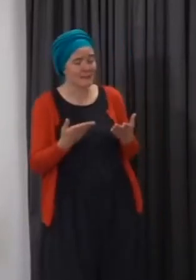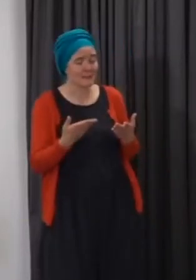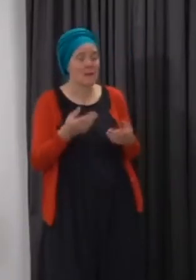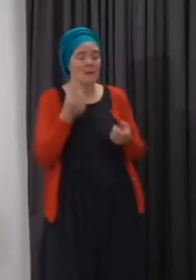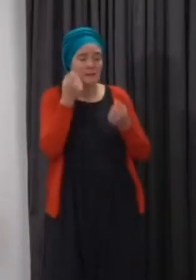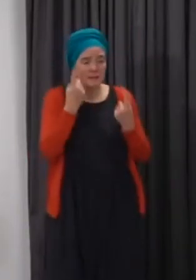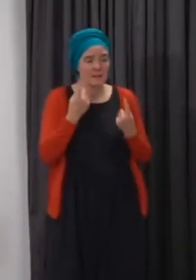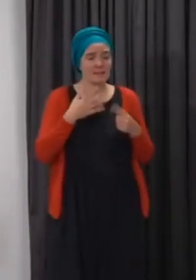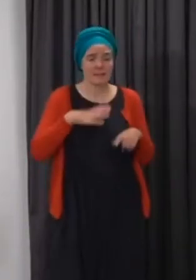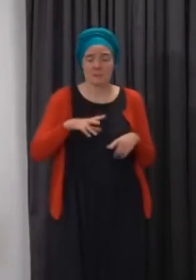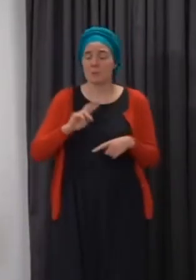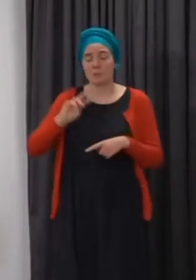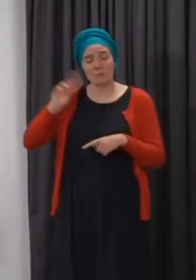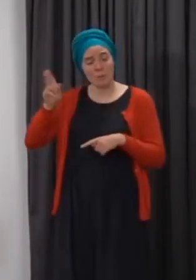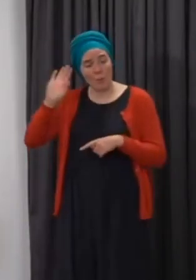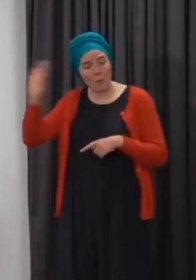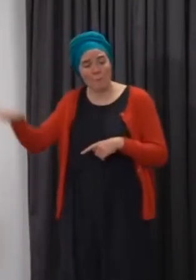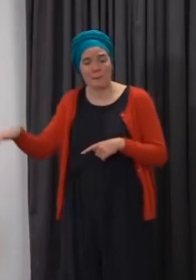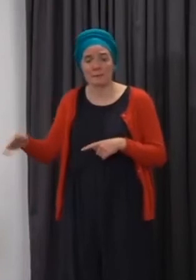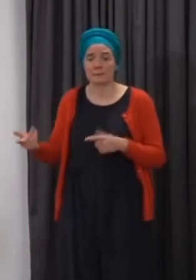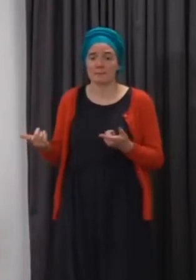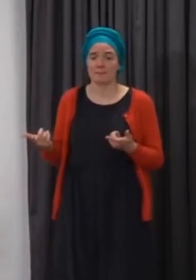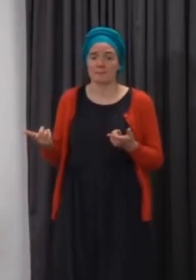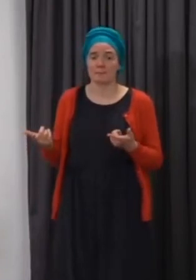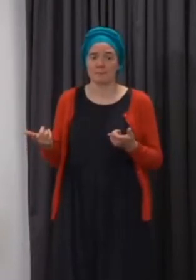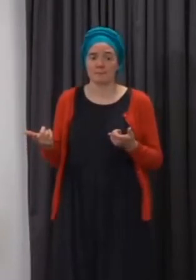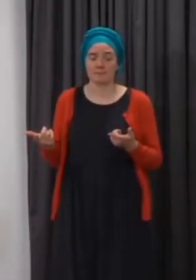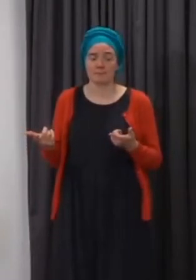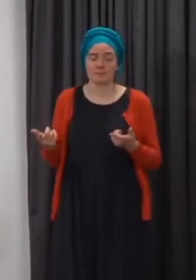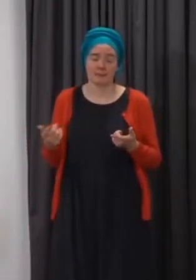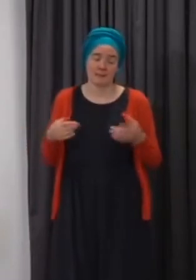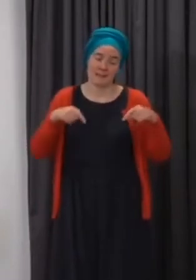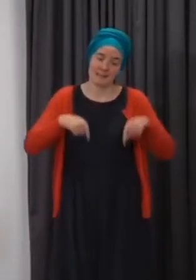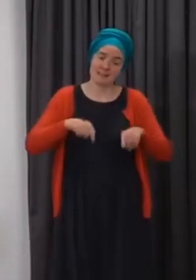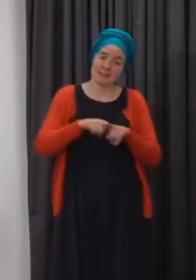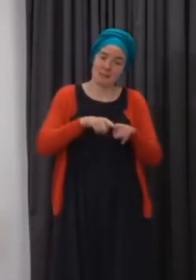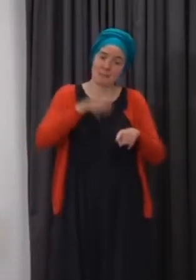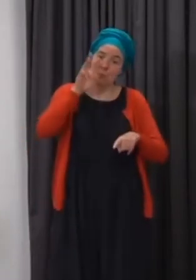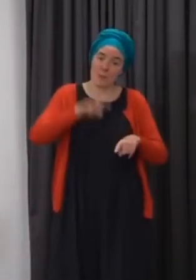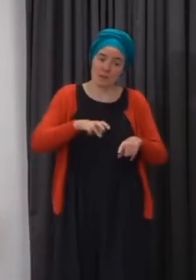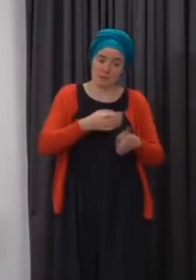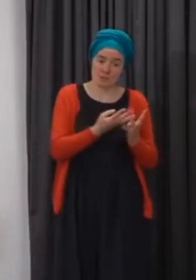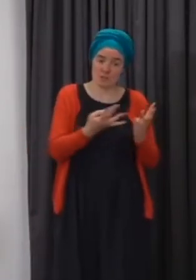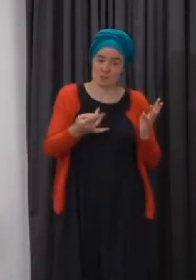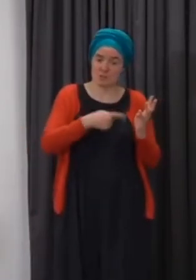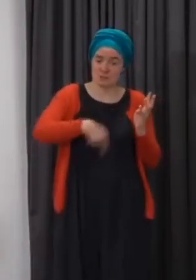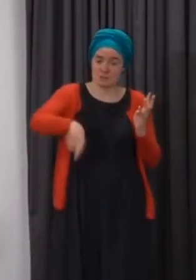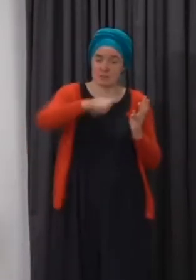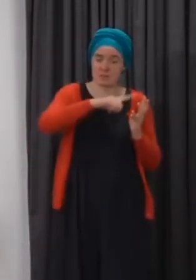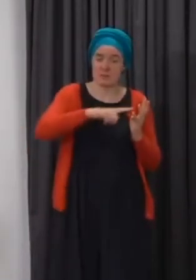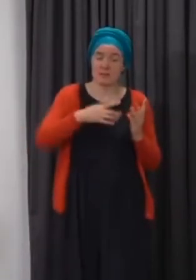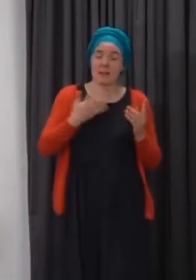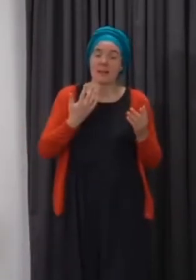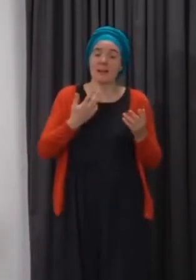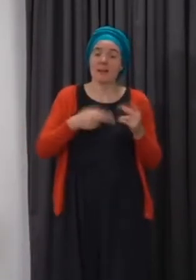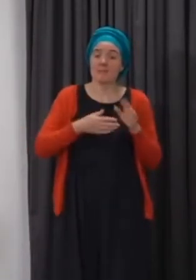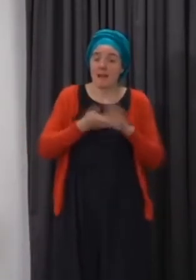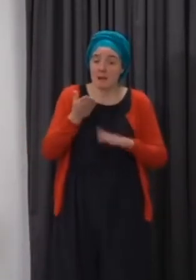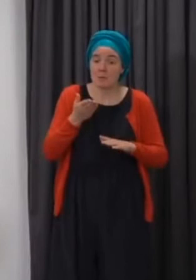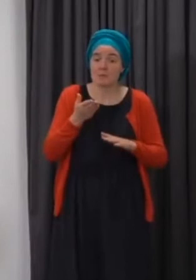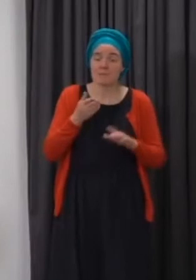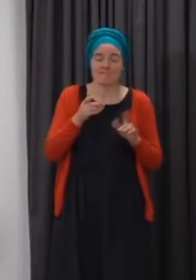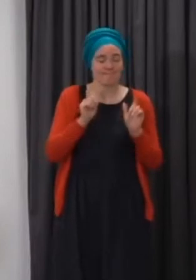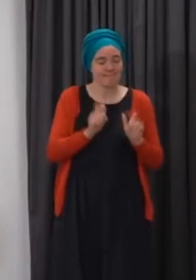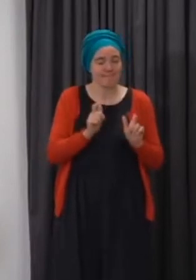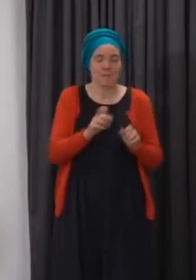them to return at this stage. But it's why our advice for the Welsh population remains that people, if they are going out, must stay local. And we will continue to keep that